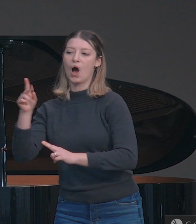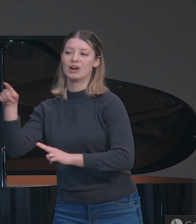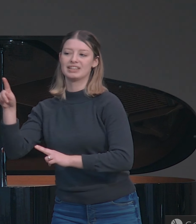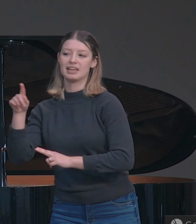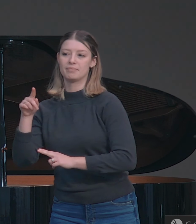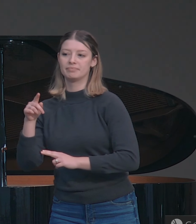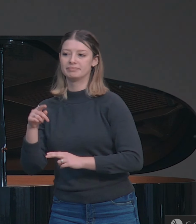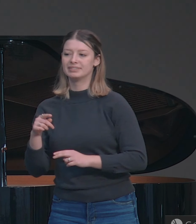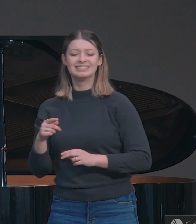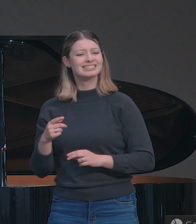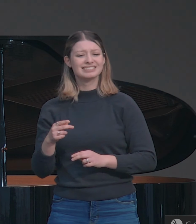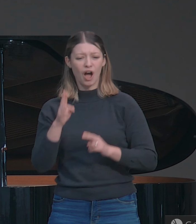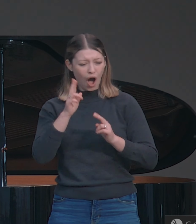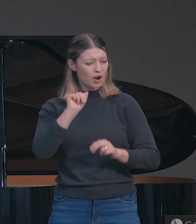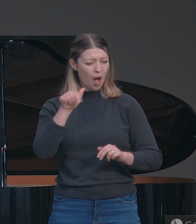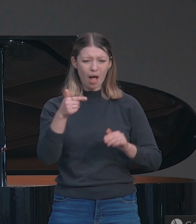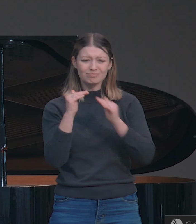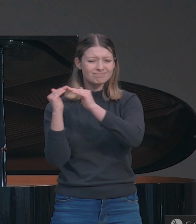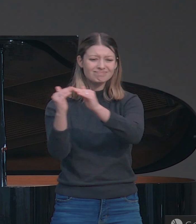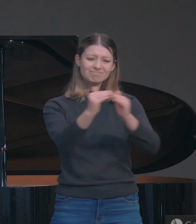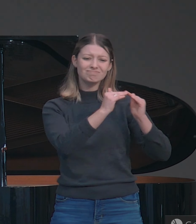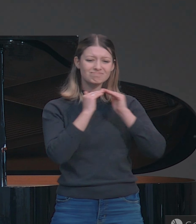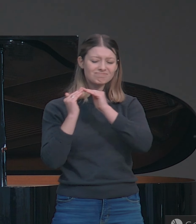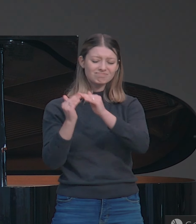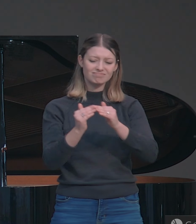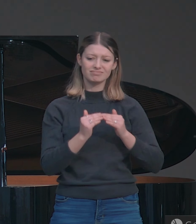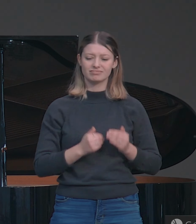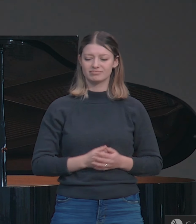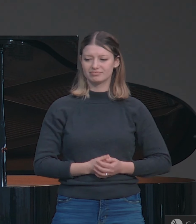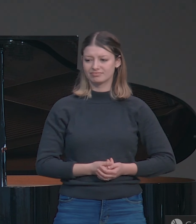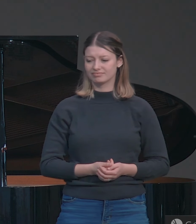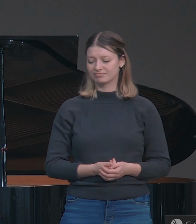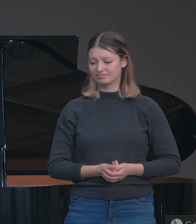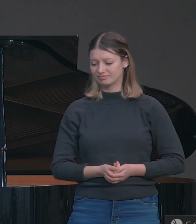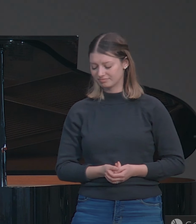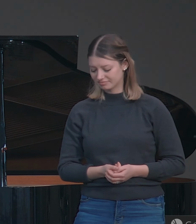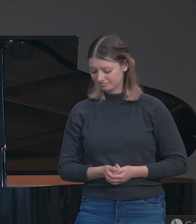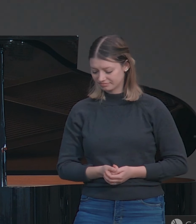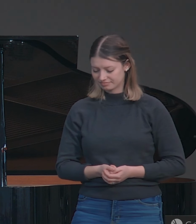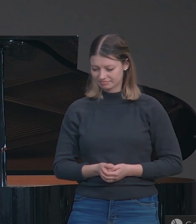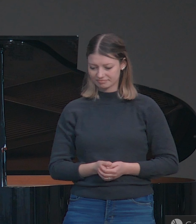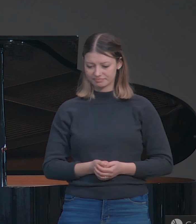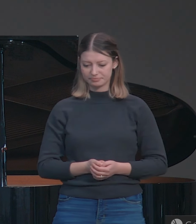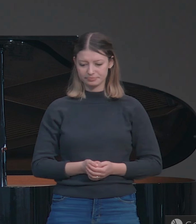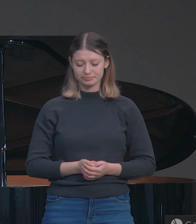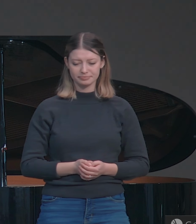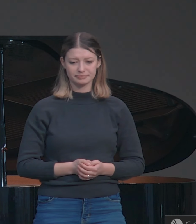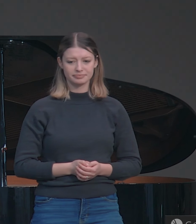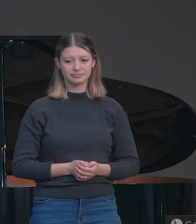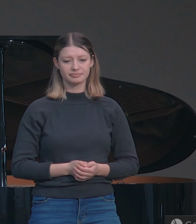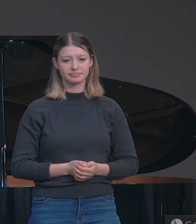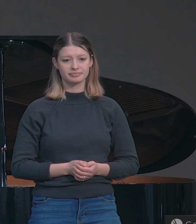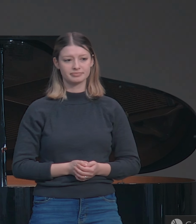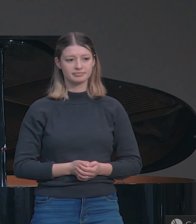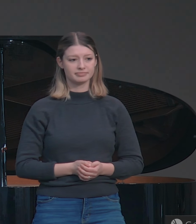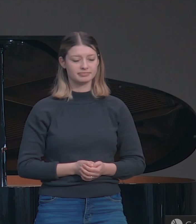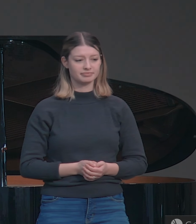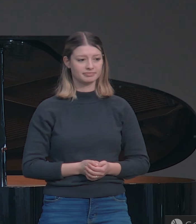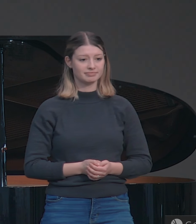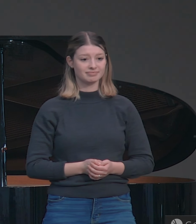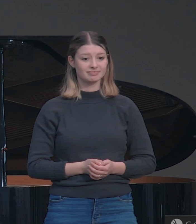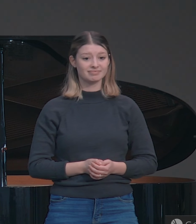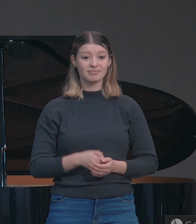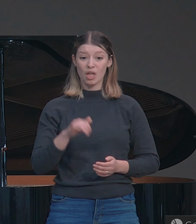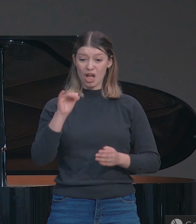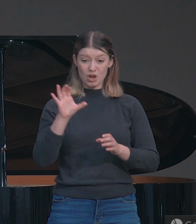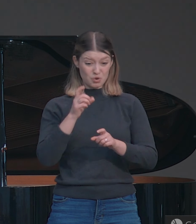wouldn't extend to others who lack that same place. It can also mean